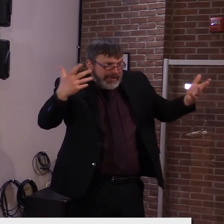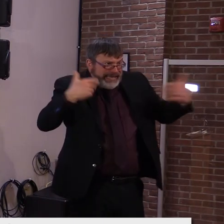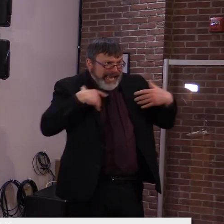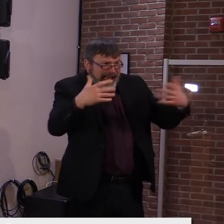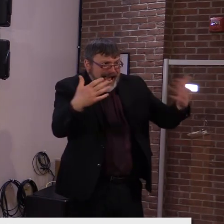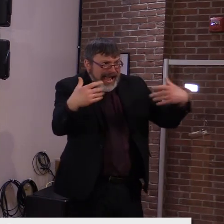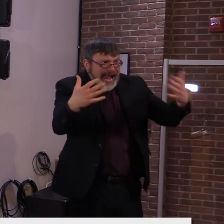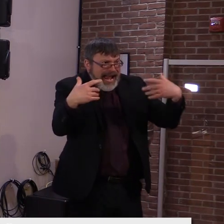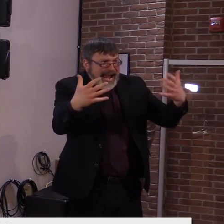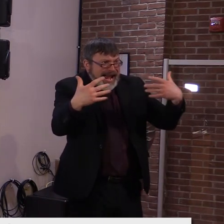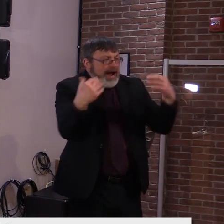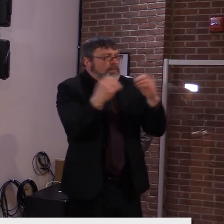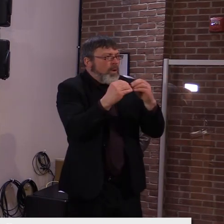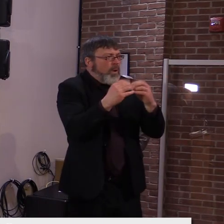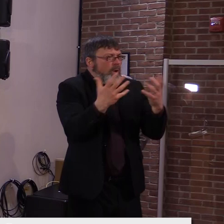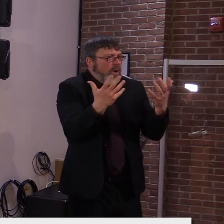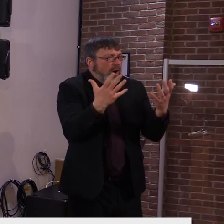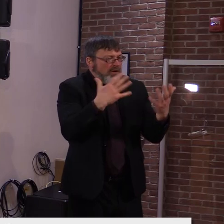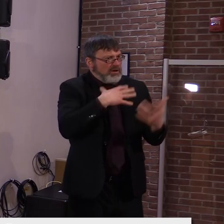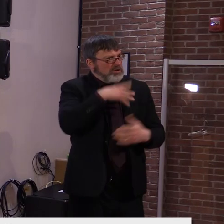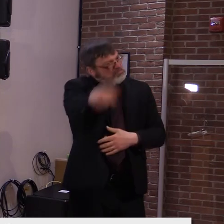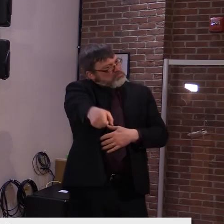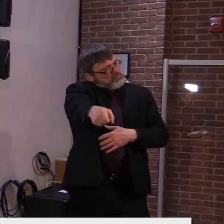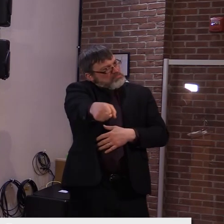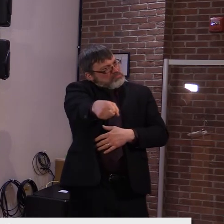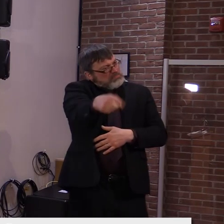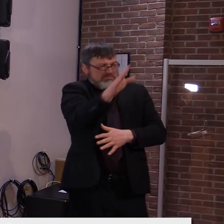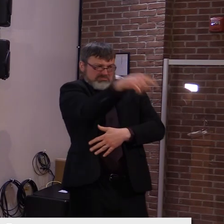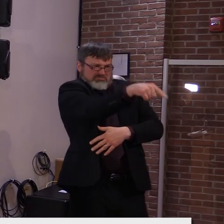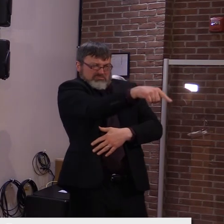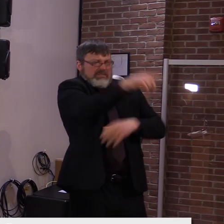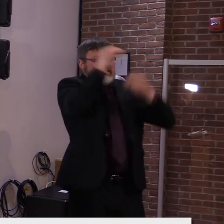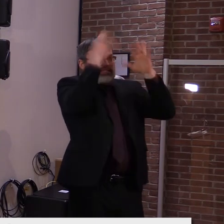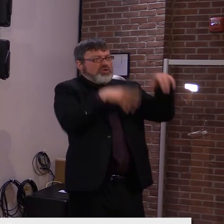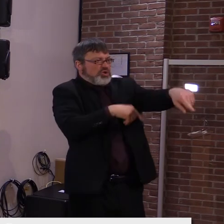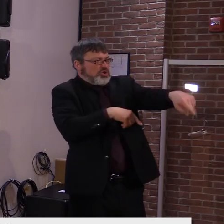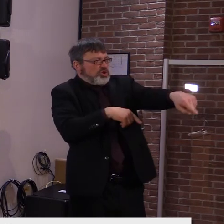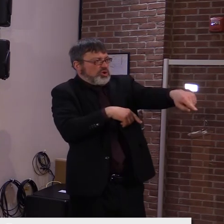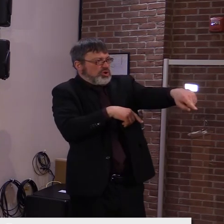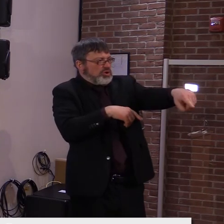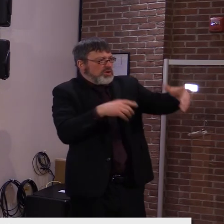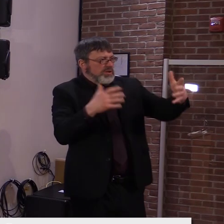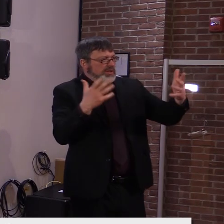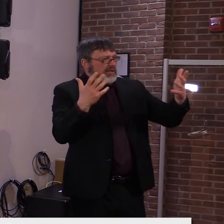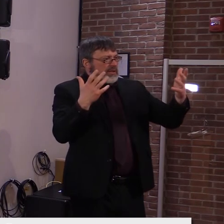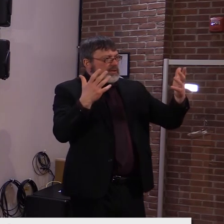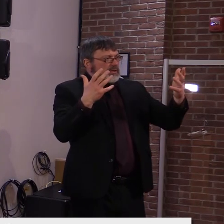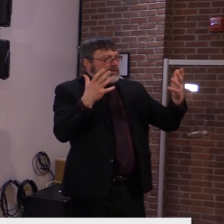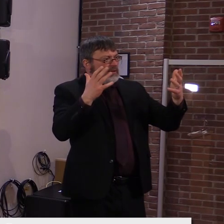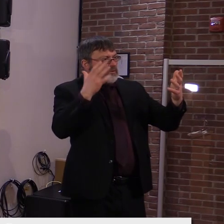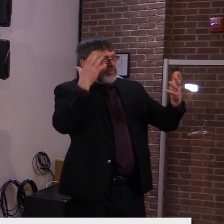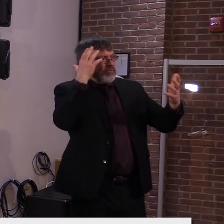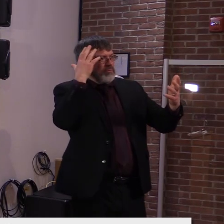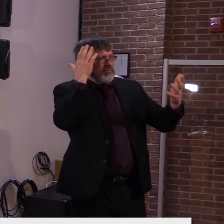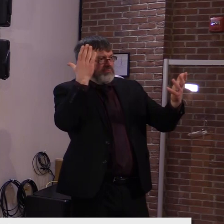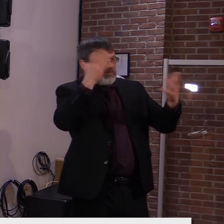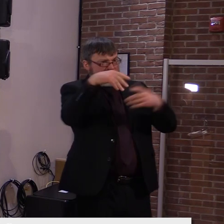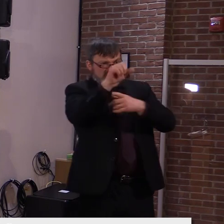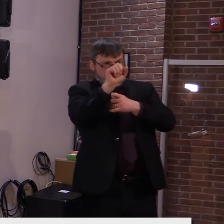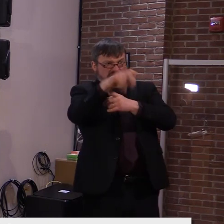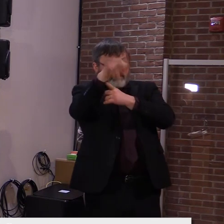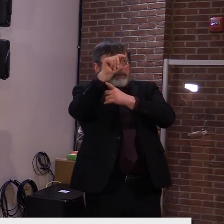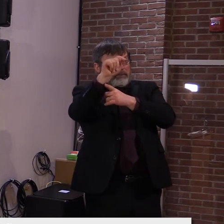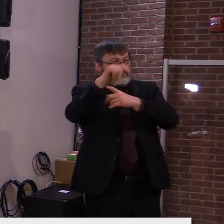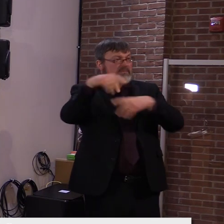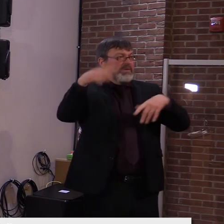the teachers, the superintendents and parents think this is the right thing to do. So we feel confident